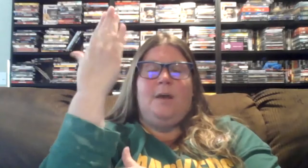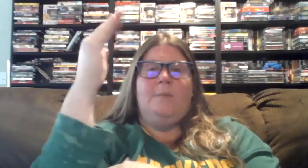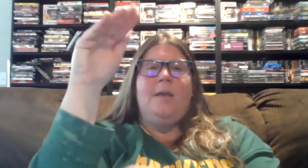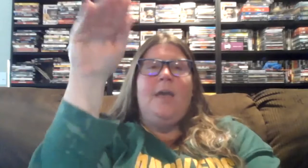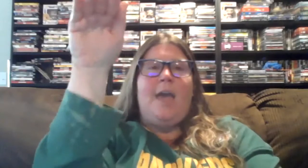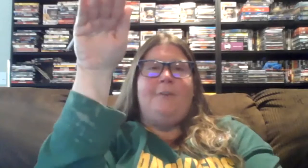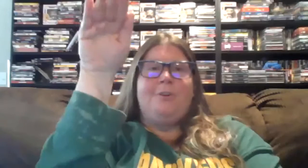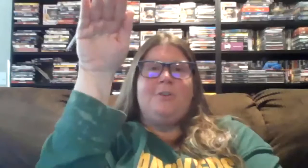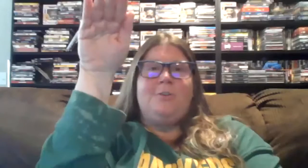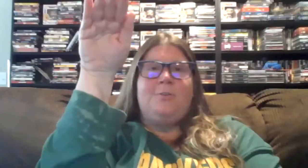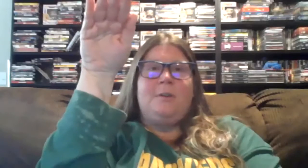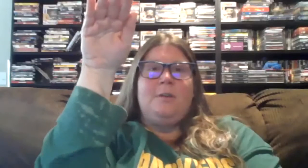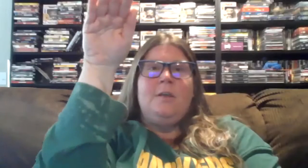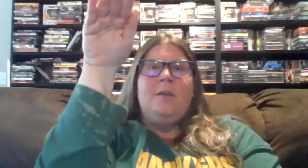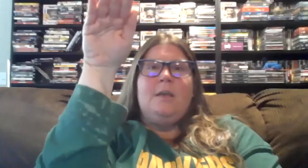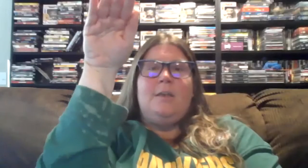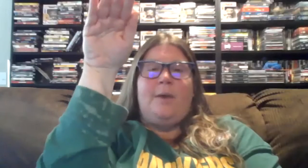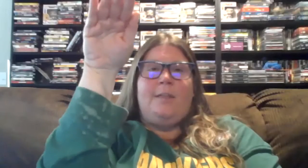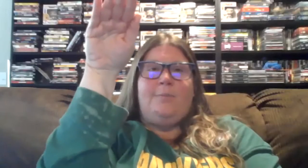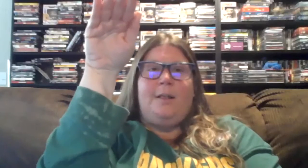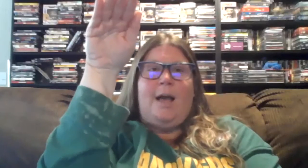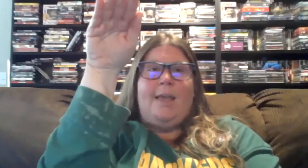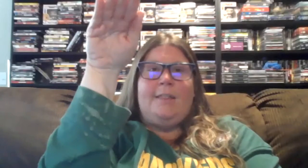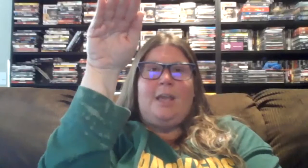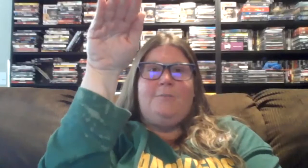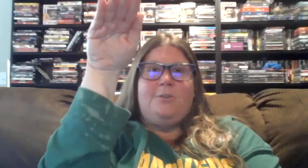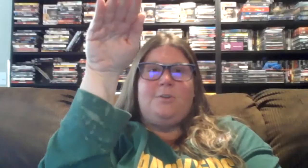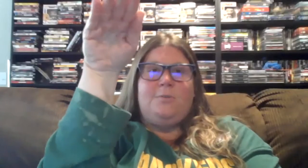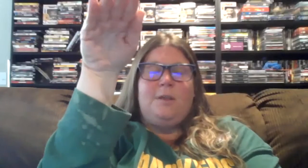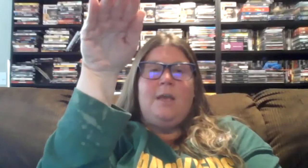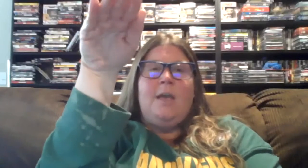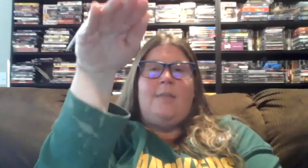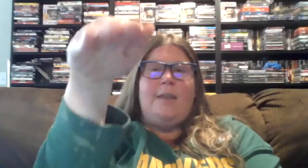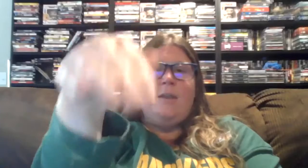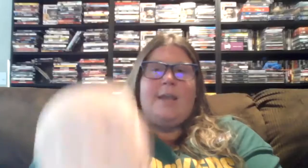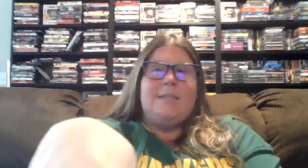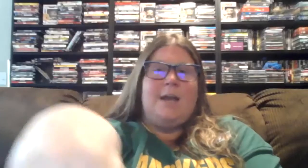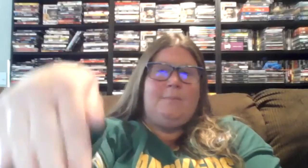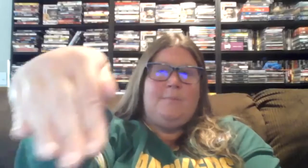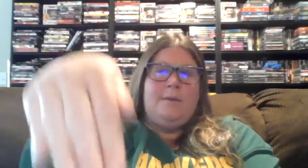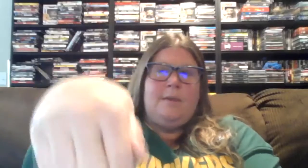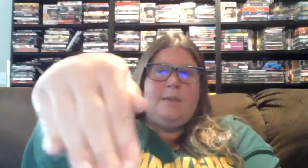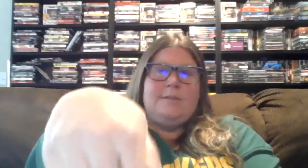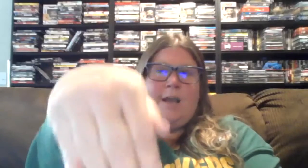up. Afternoon is when it's real high in the afternoon. And then nighttime is night.